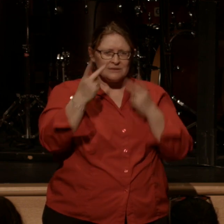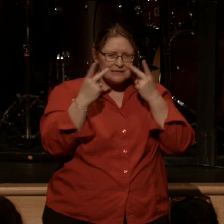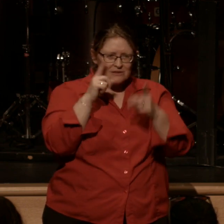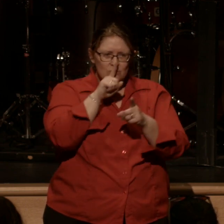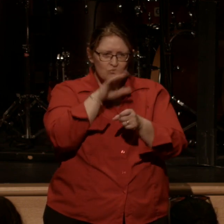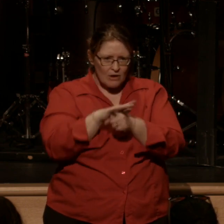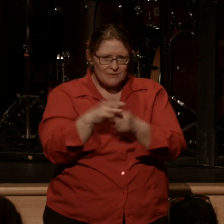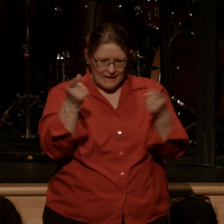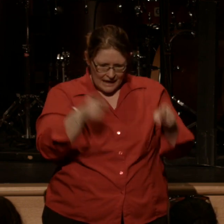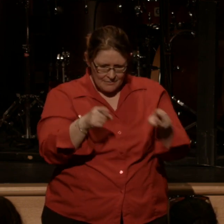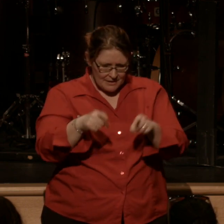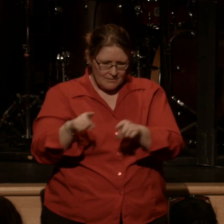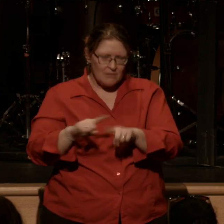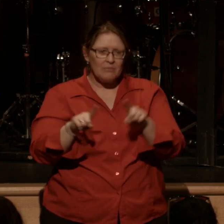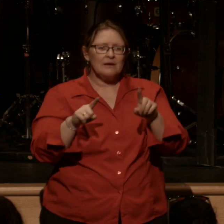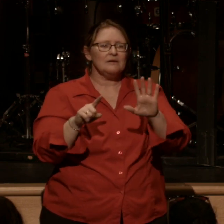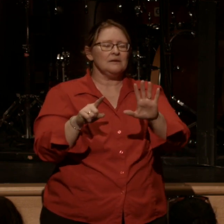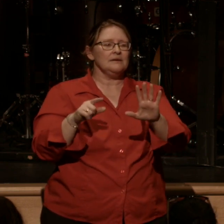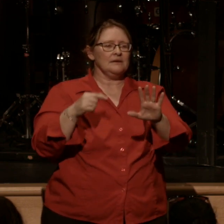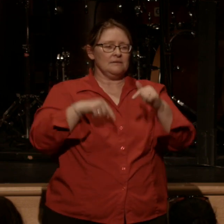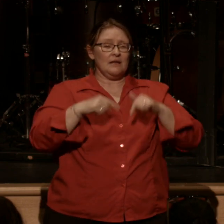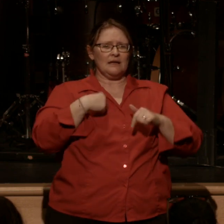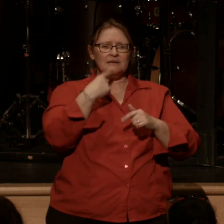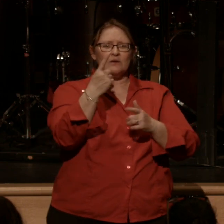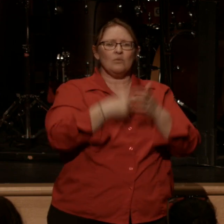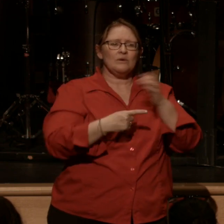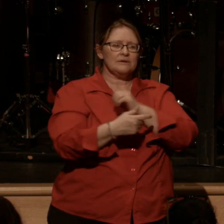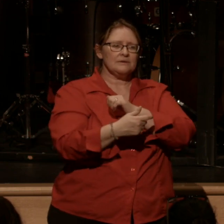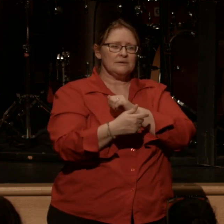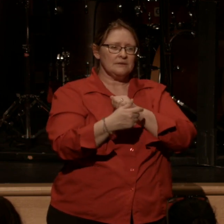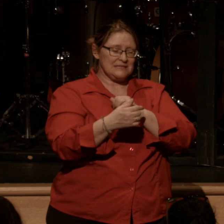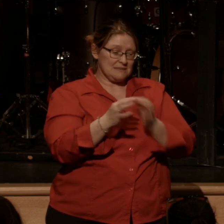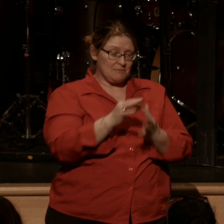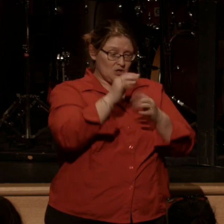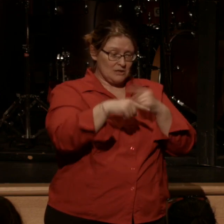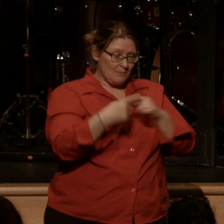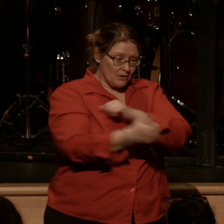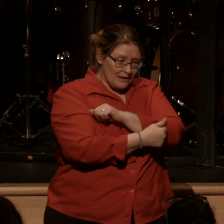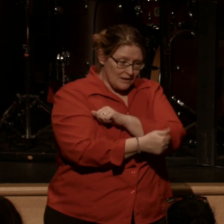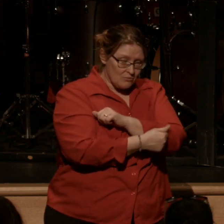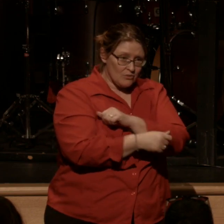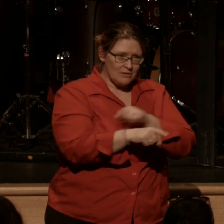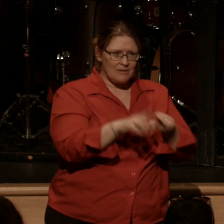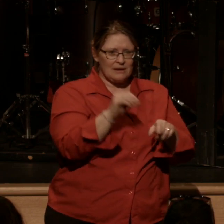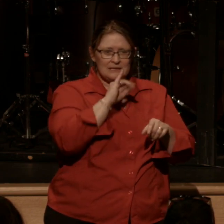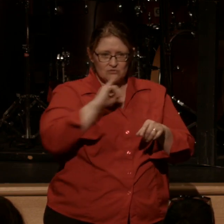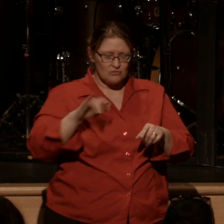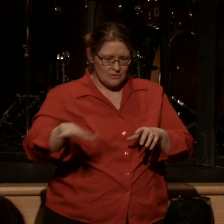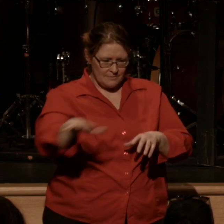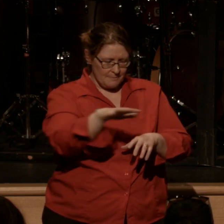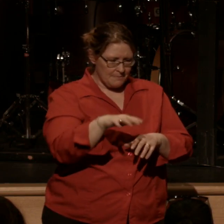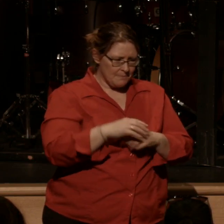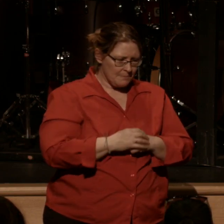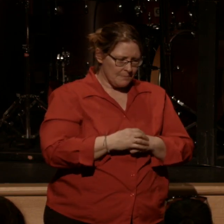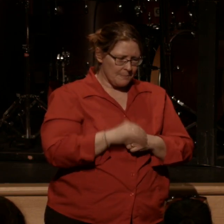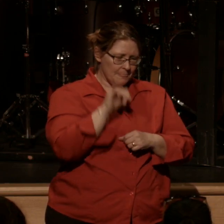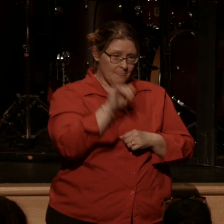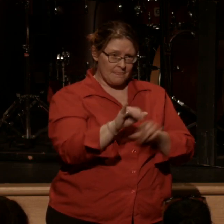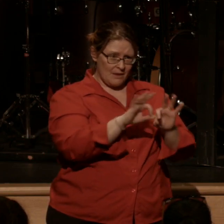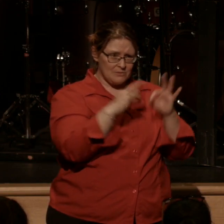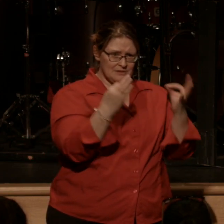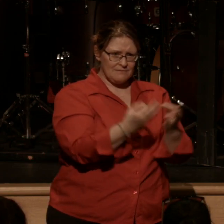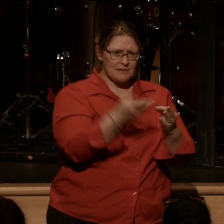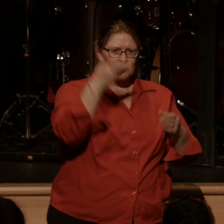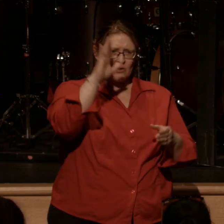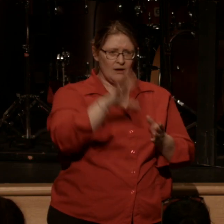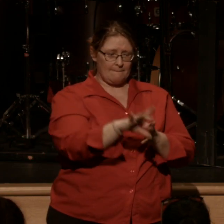But I want to tell you what was special about Abraham and what is special about Israel. That was the family that